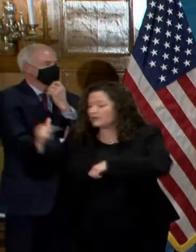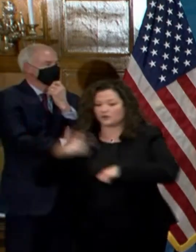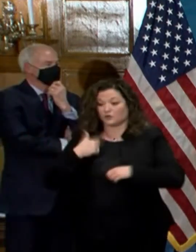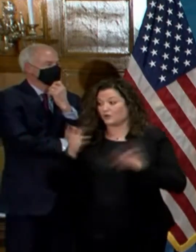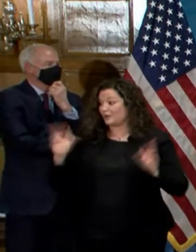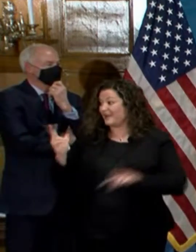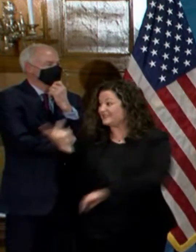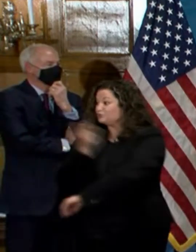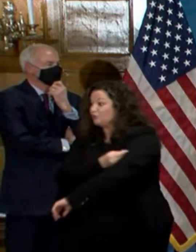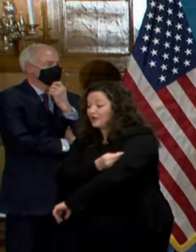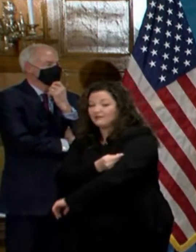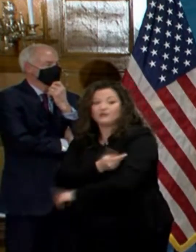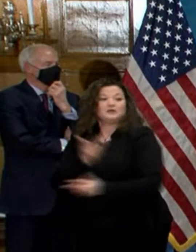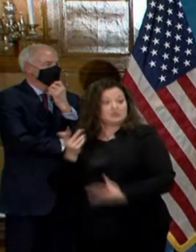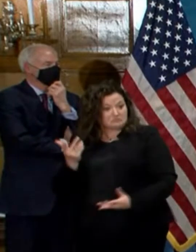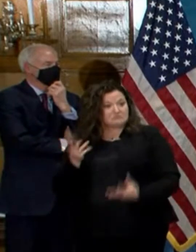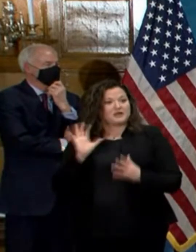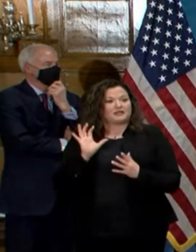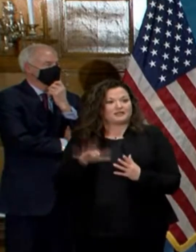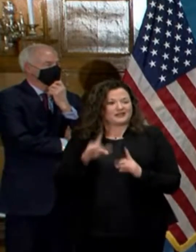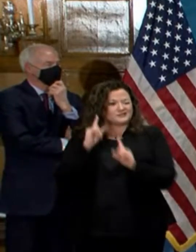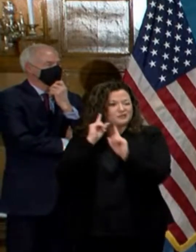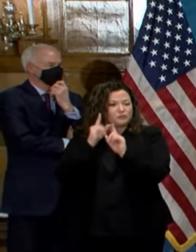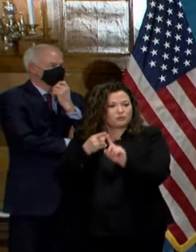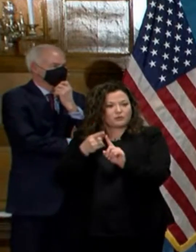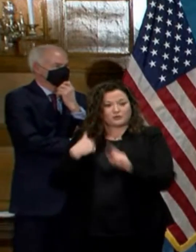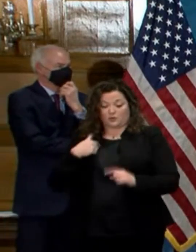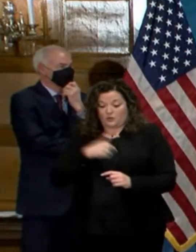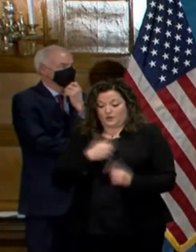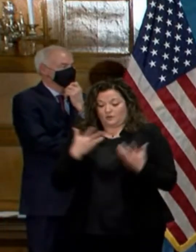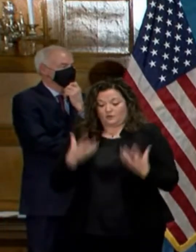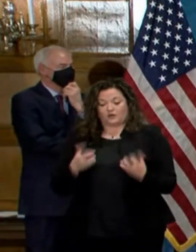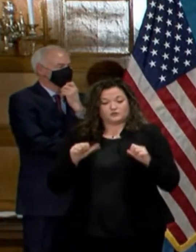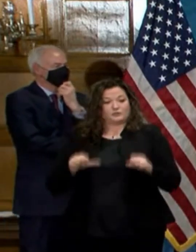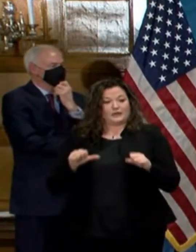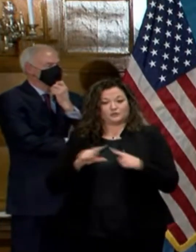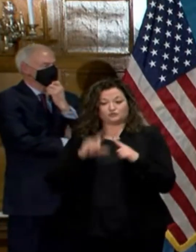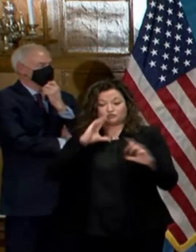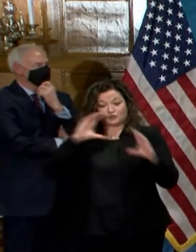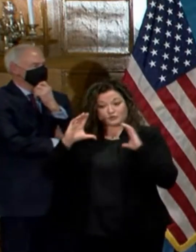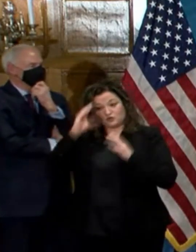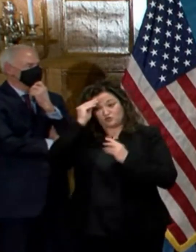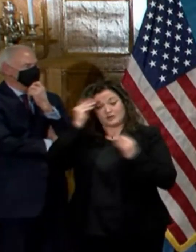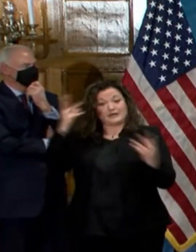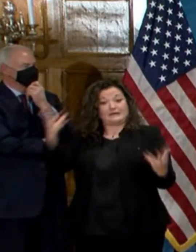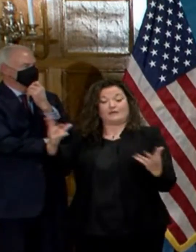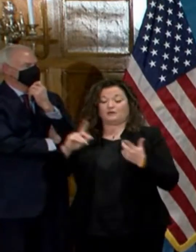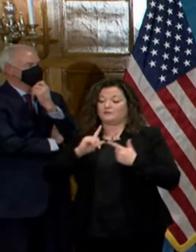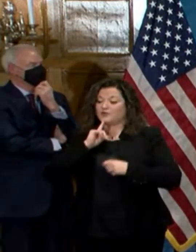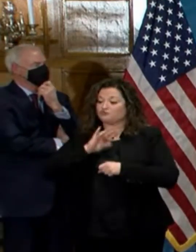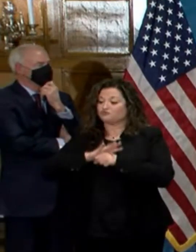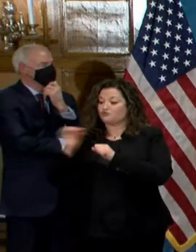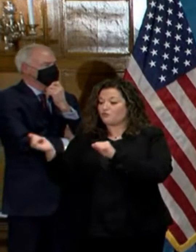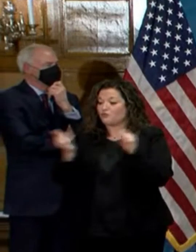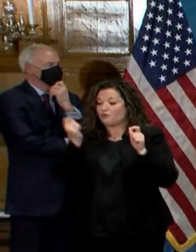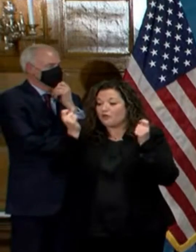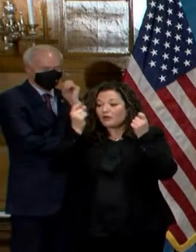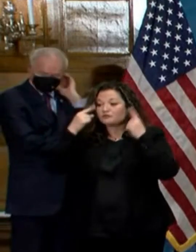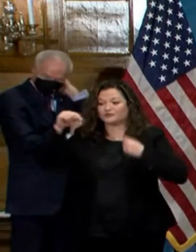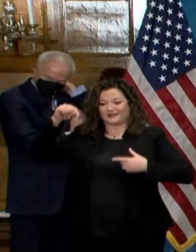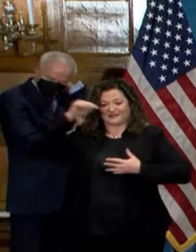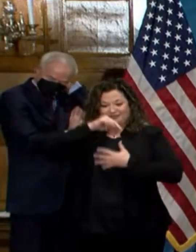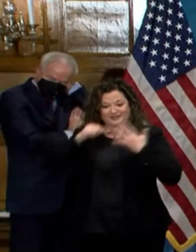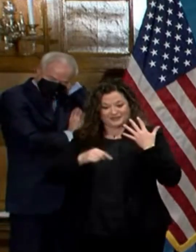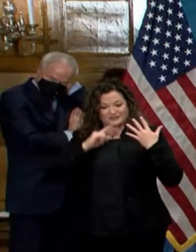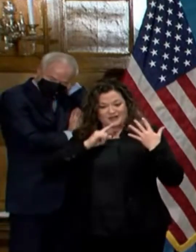Creating in your arm. So the whole point of it is that we want to be able to communicate, and make sure that everyone understands that these are our priorities,